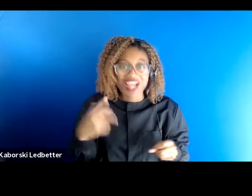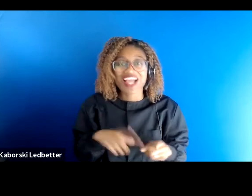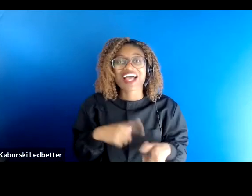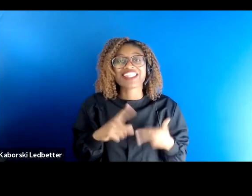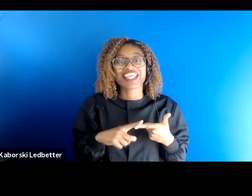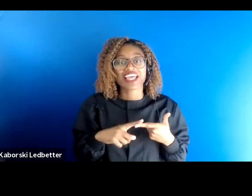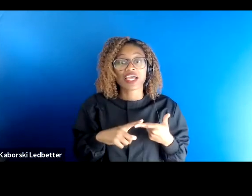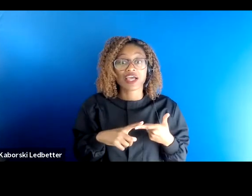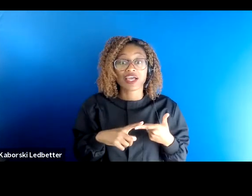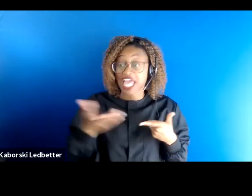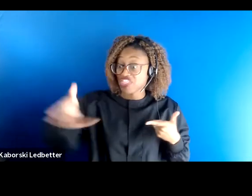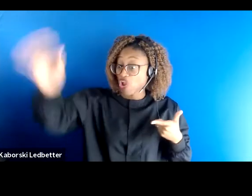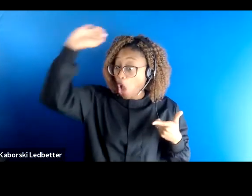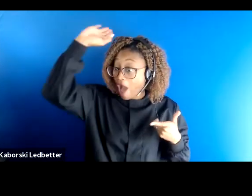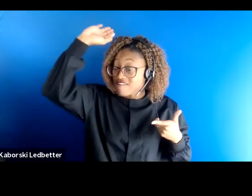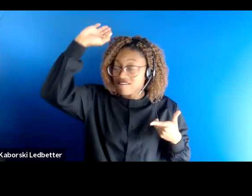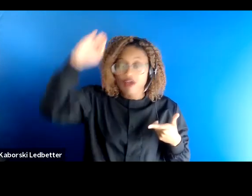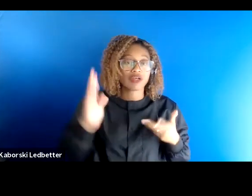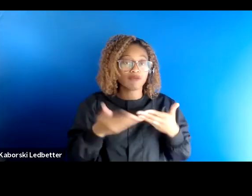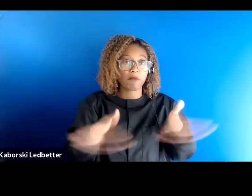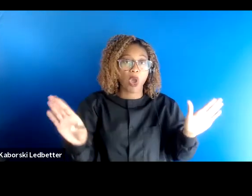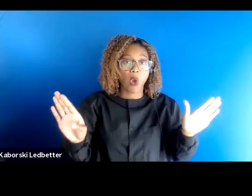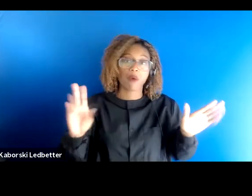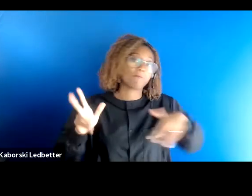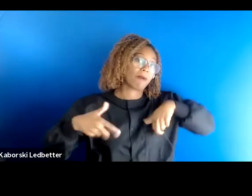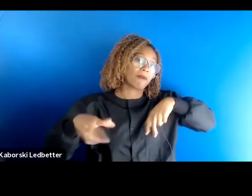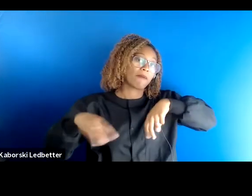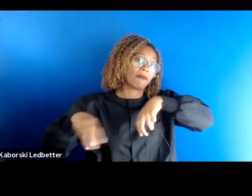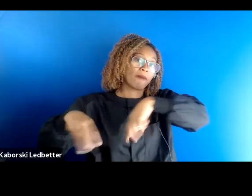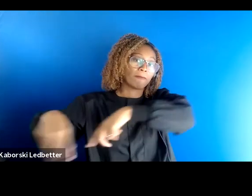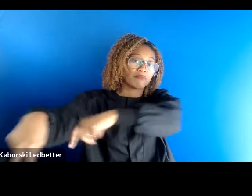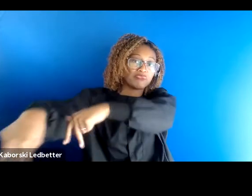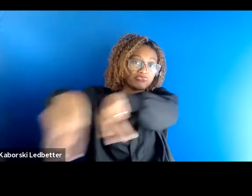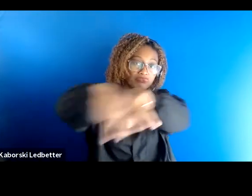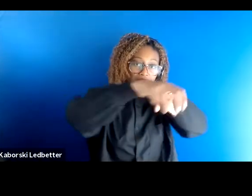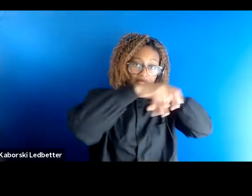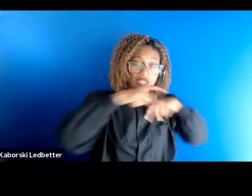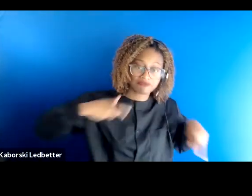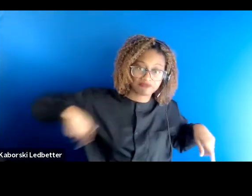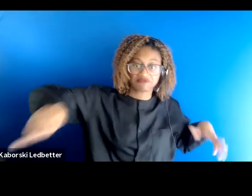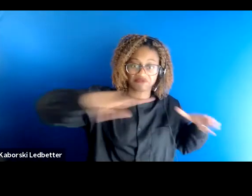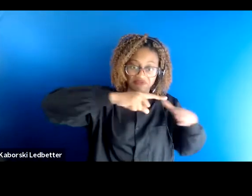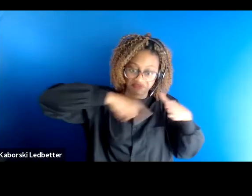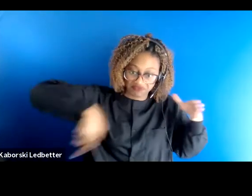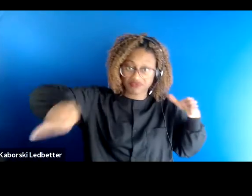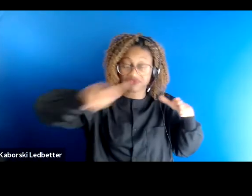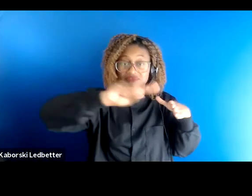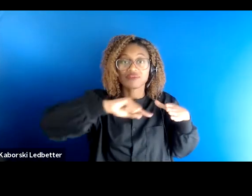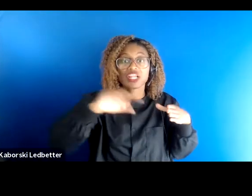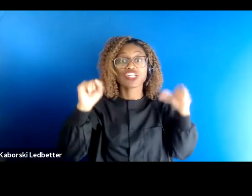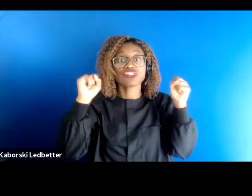they say, and they're off. And they open up the gates, and then they run around the track. In a lot of ways,